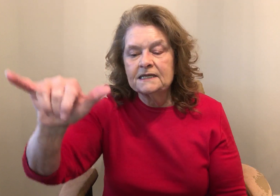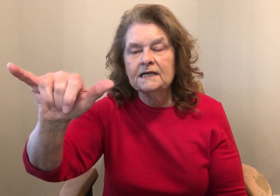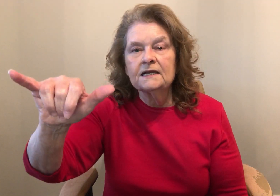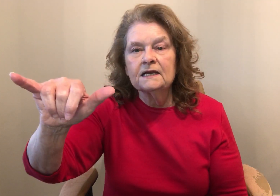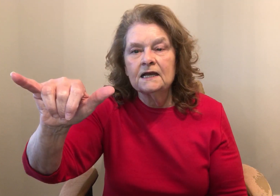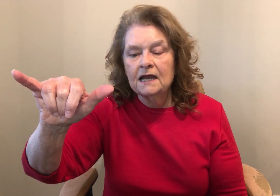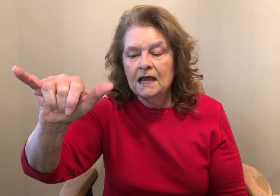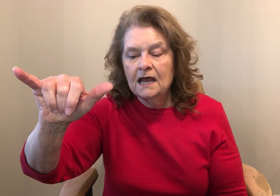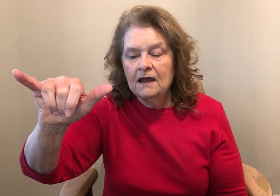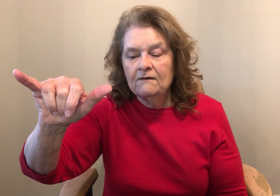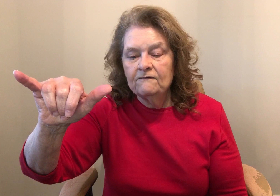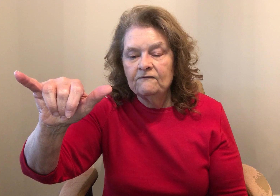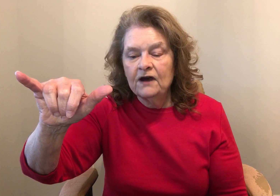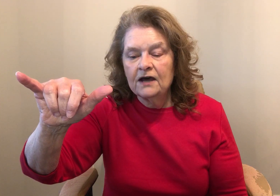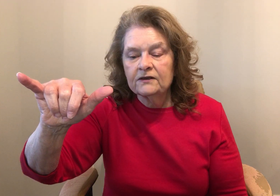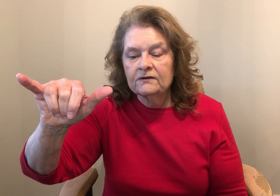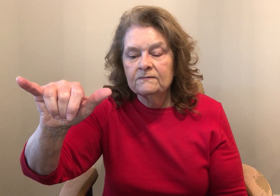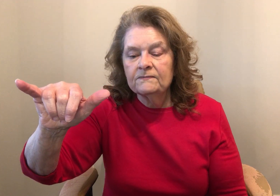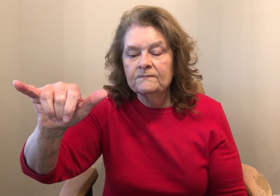everlasting Father.